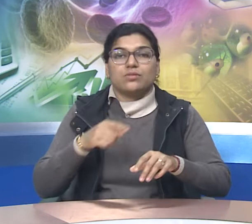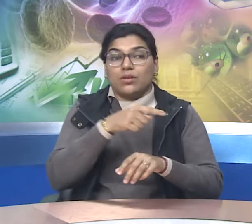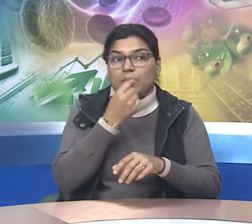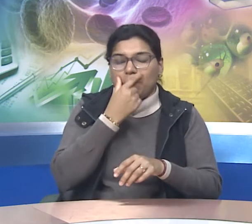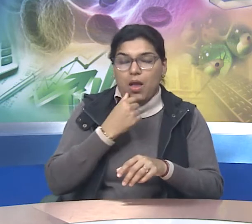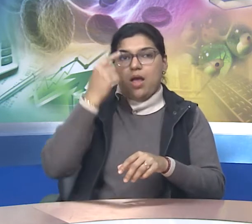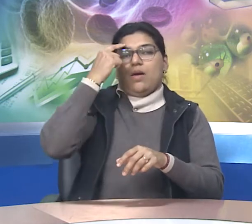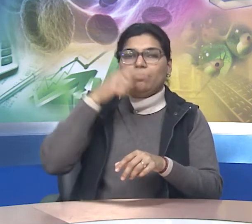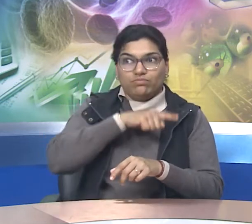By